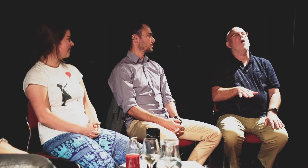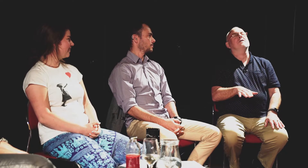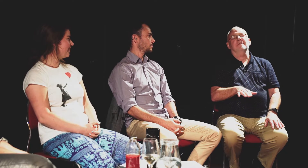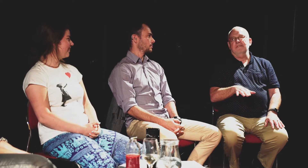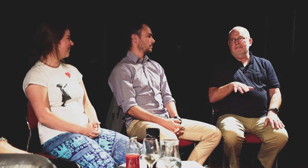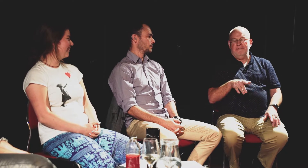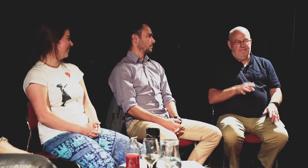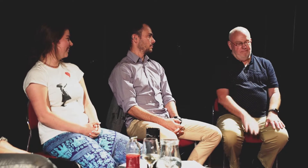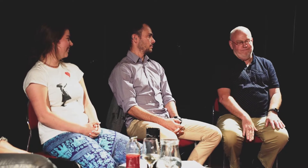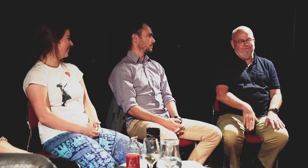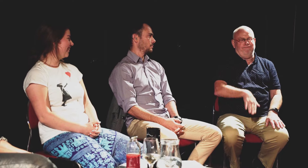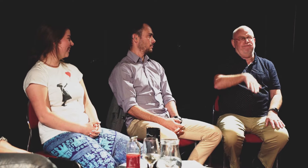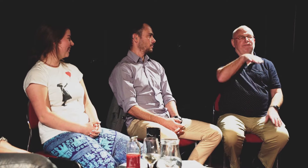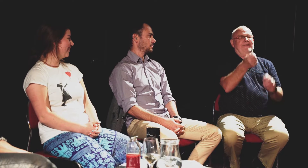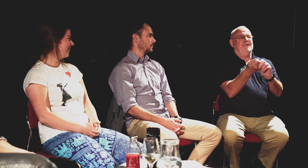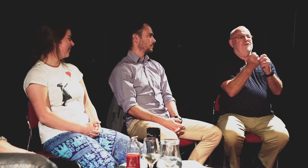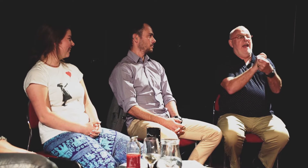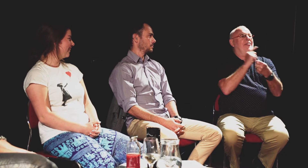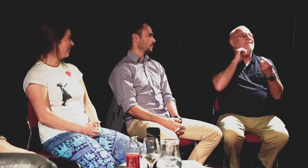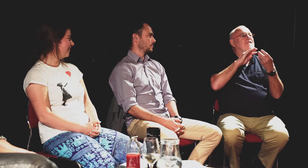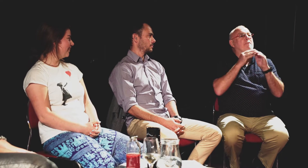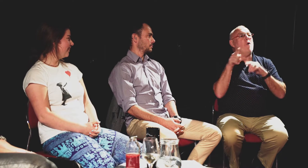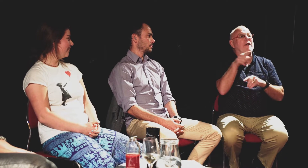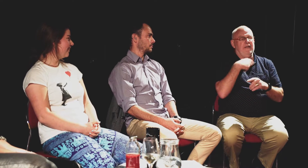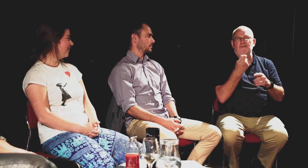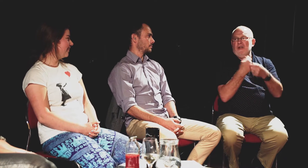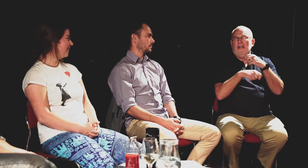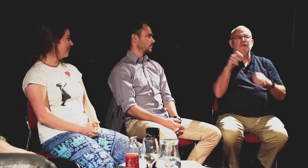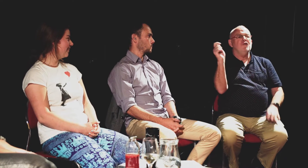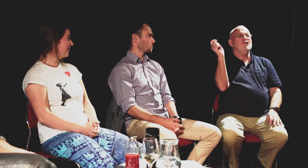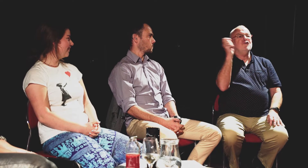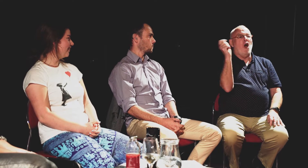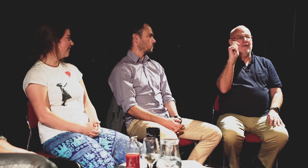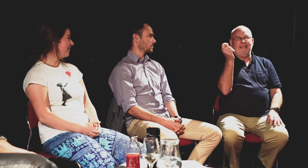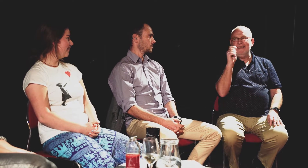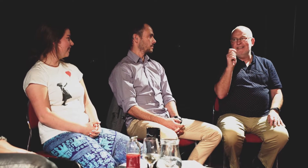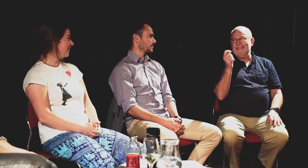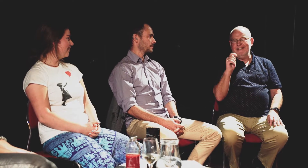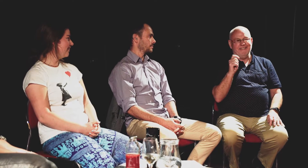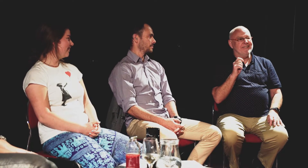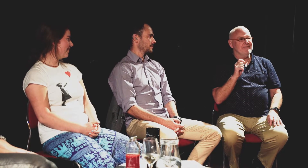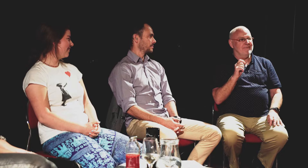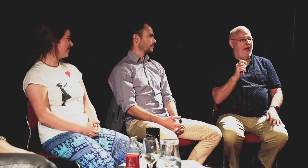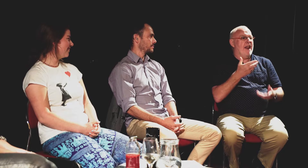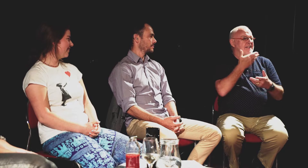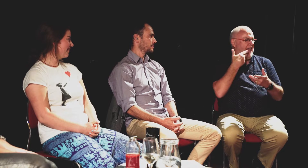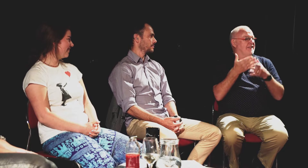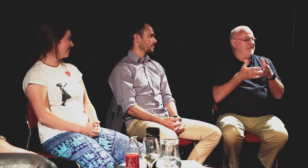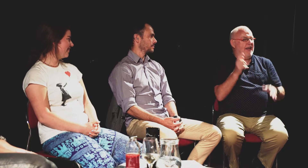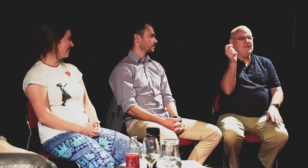My old sign was Anthony. I grew up with this, with a head sort of twist as well, but now I'm Tony. So